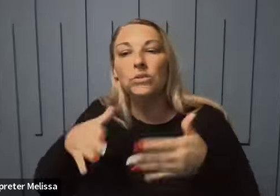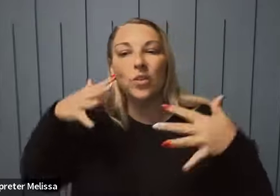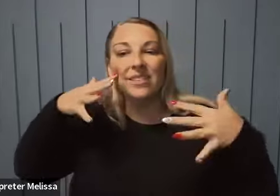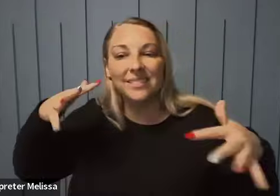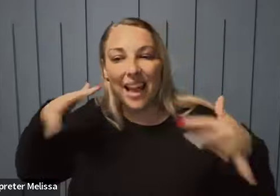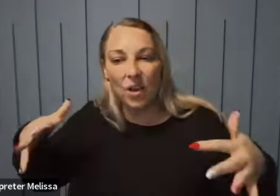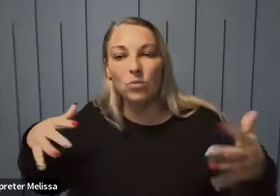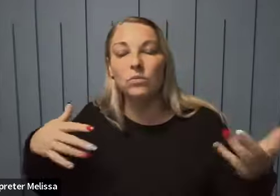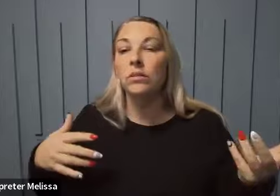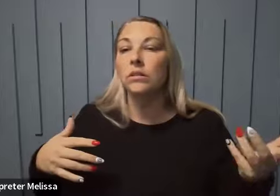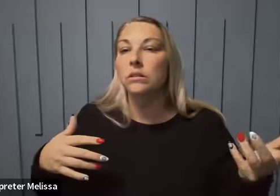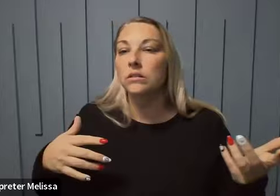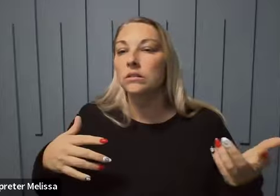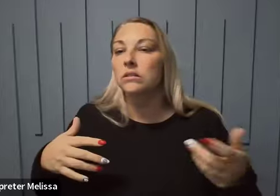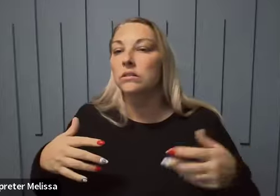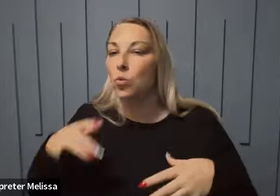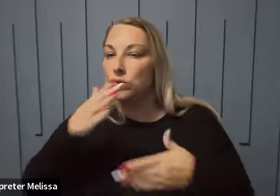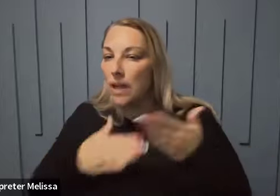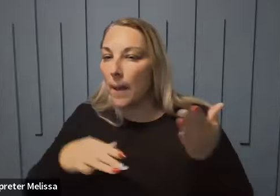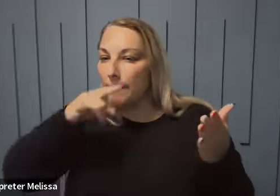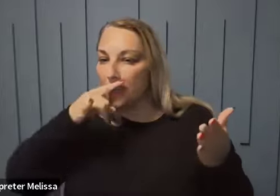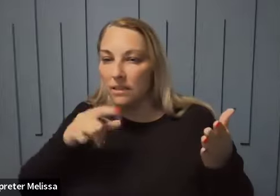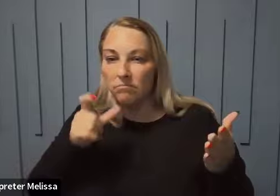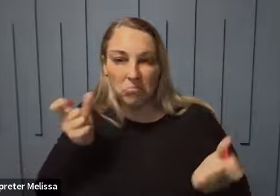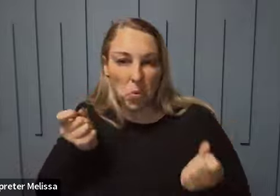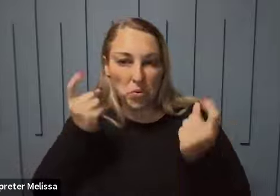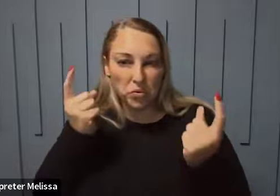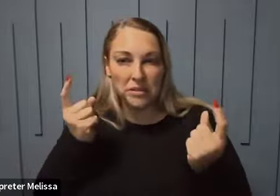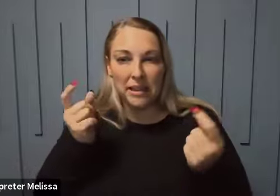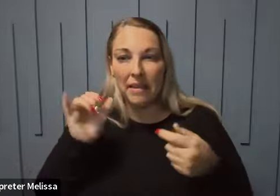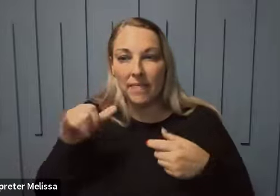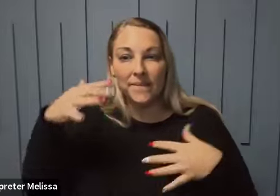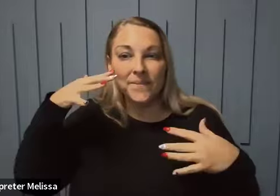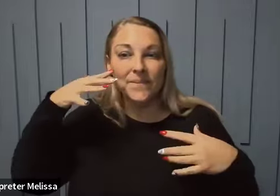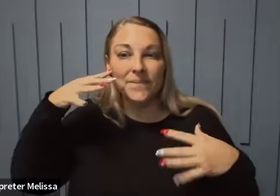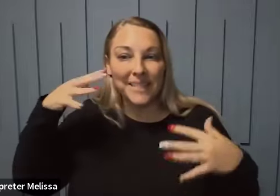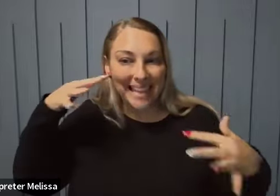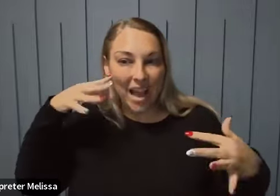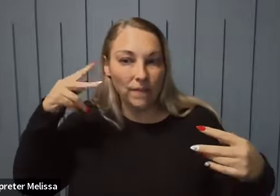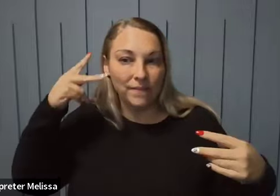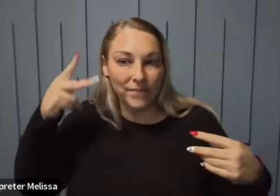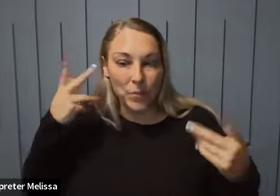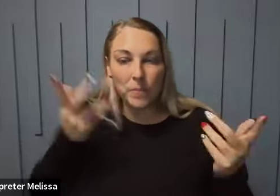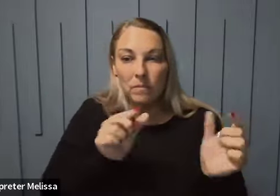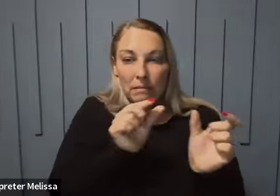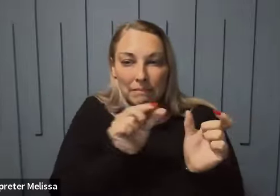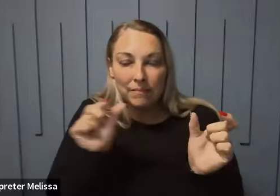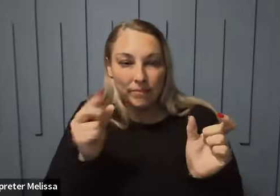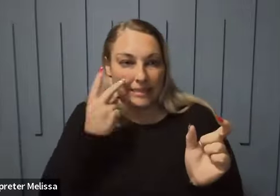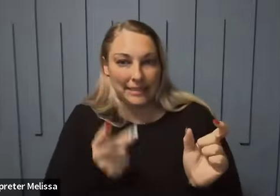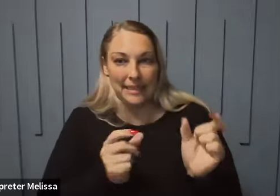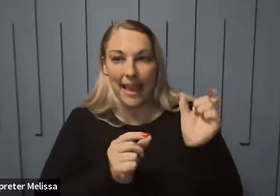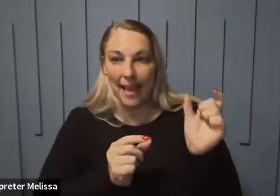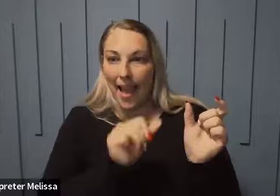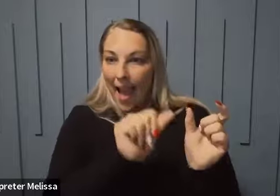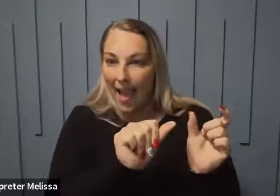trips kids up who don't understand the phonemic aspect of the English language, because they see the A and